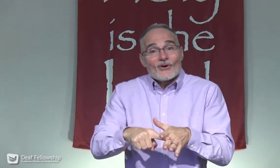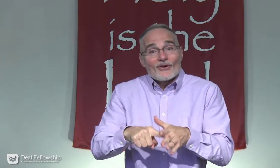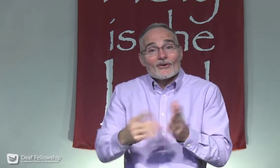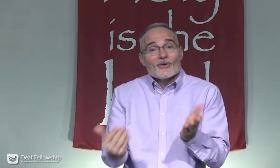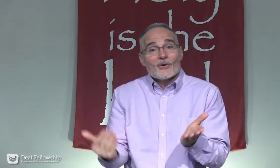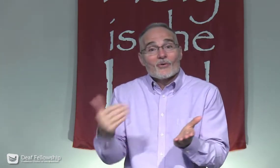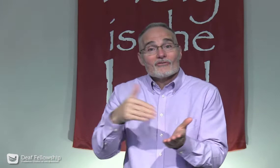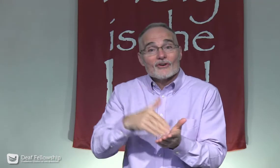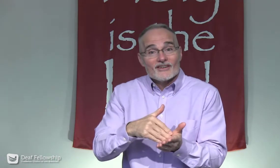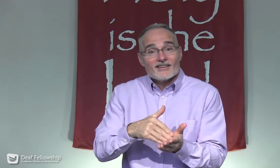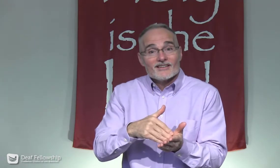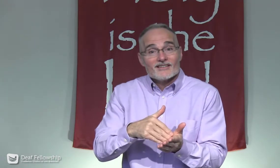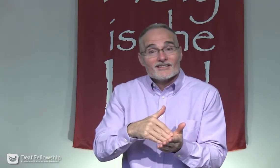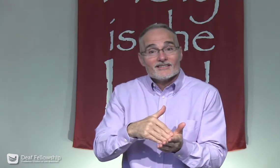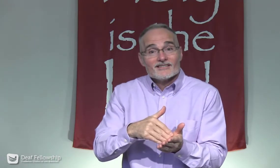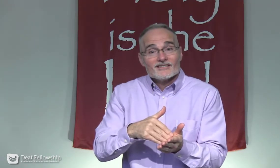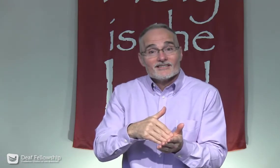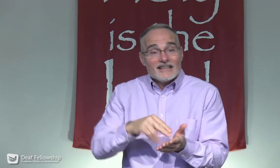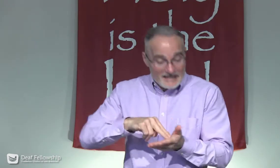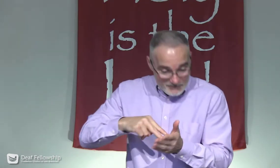That means that you can start over.